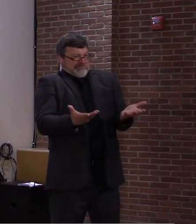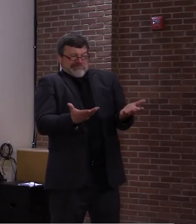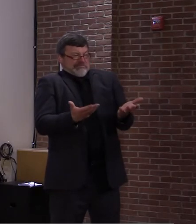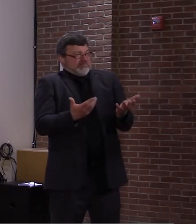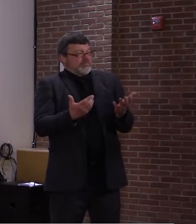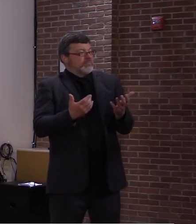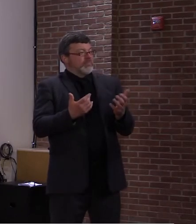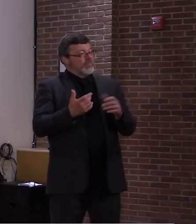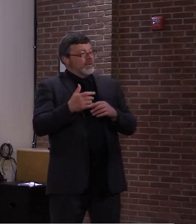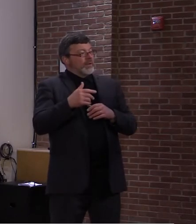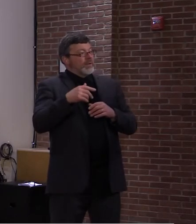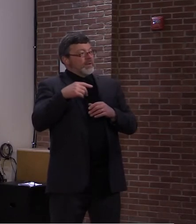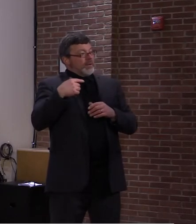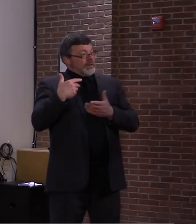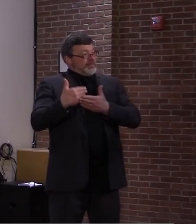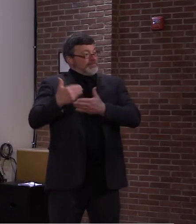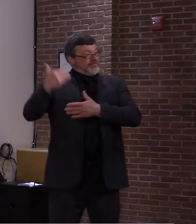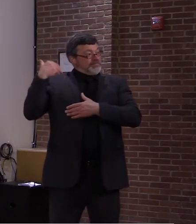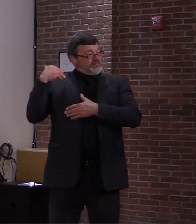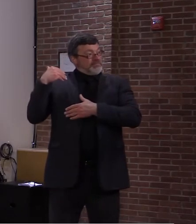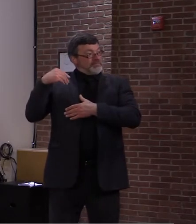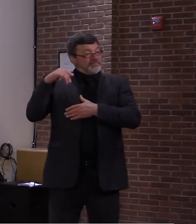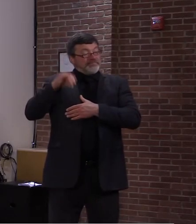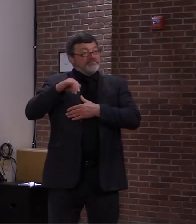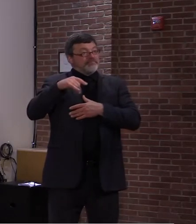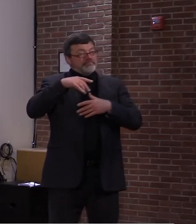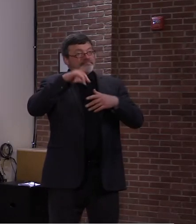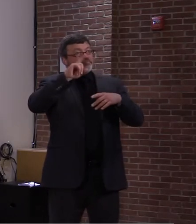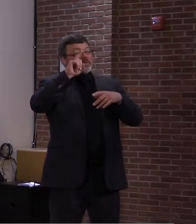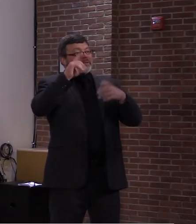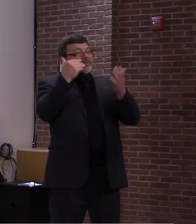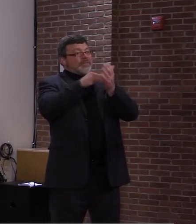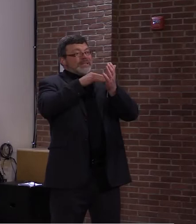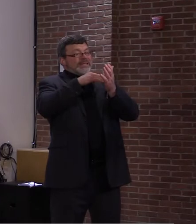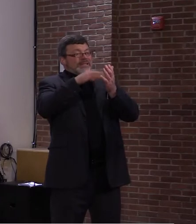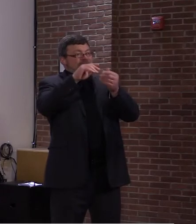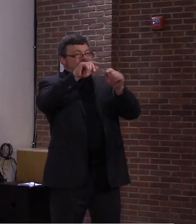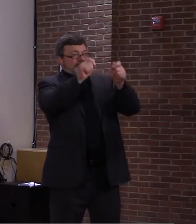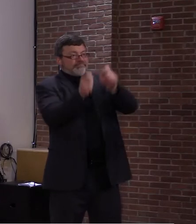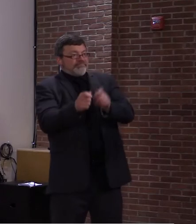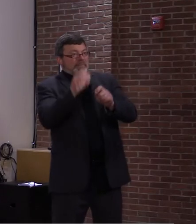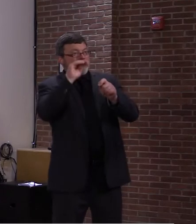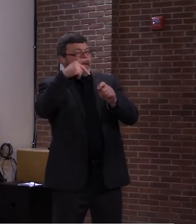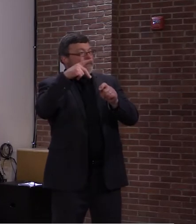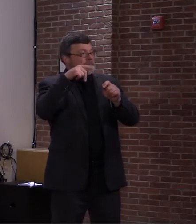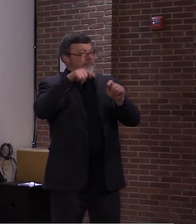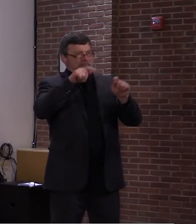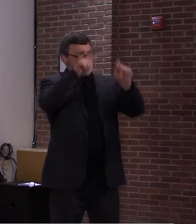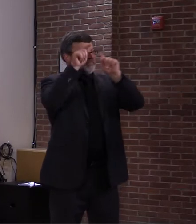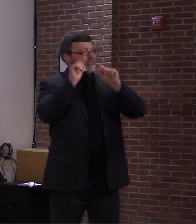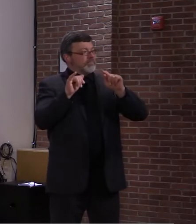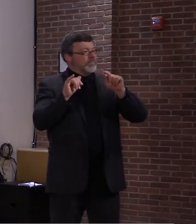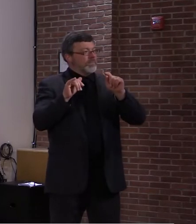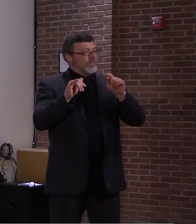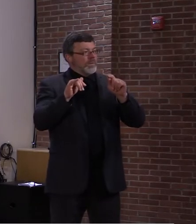from representation, legislative representation, you can see it's more concentrated in